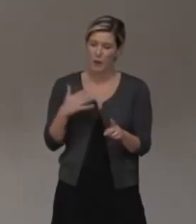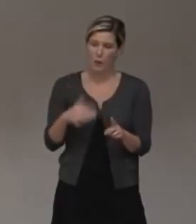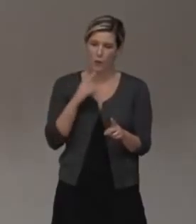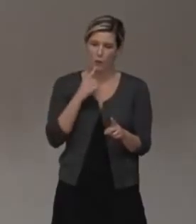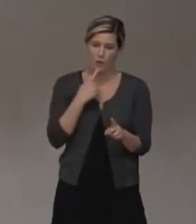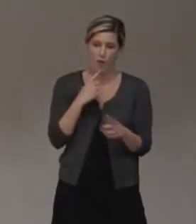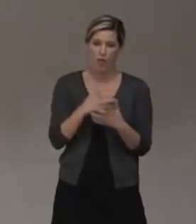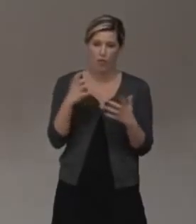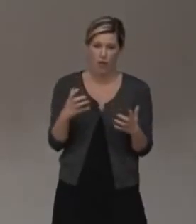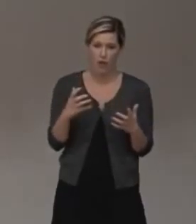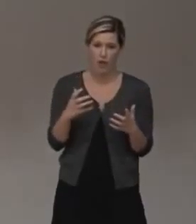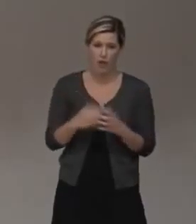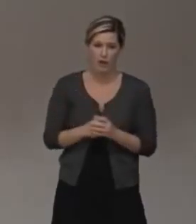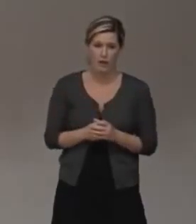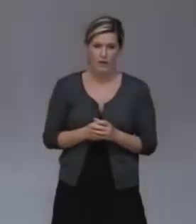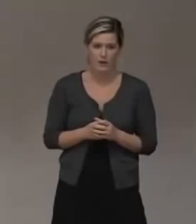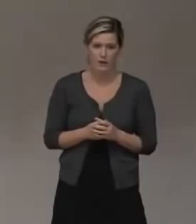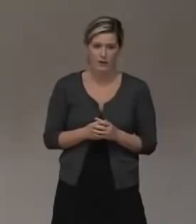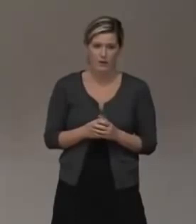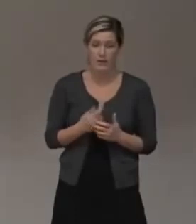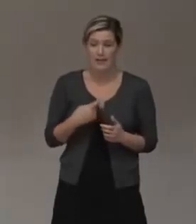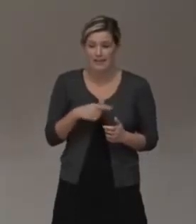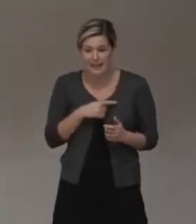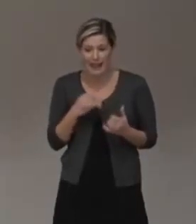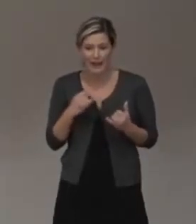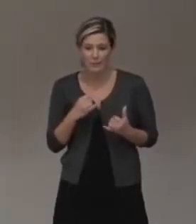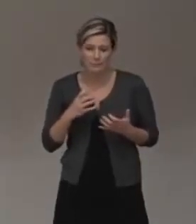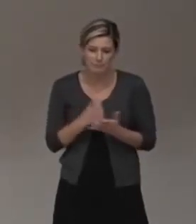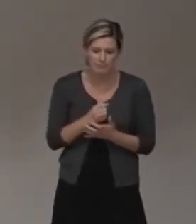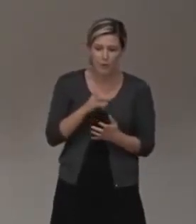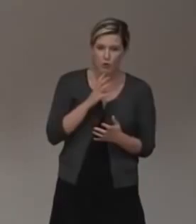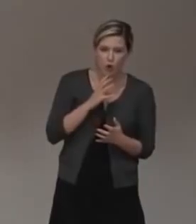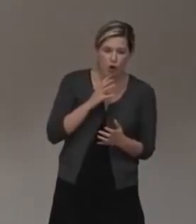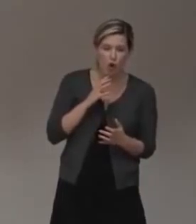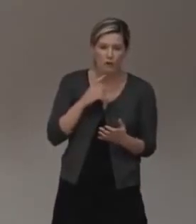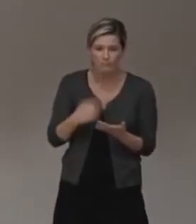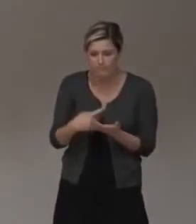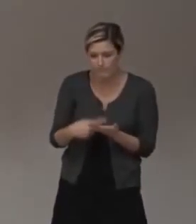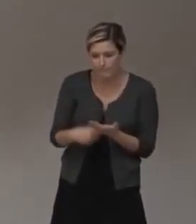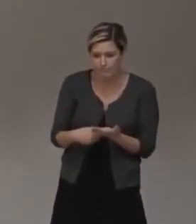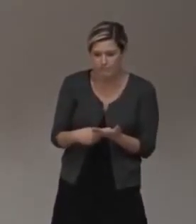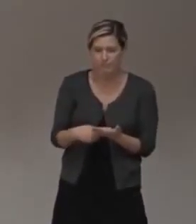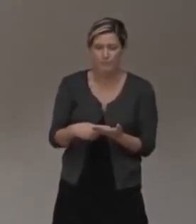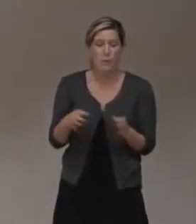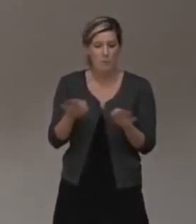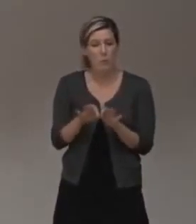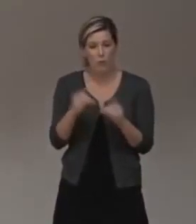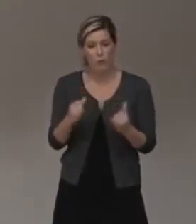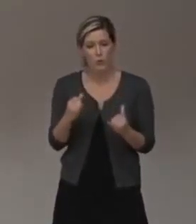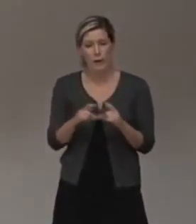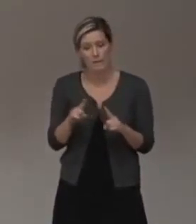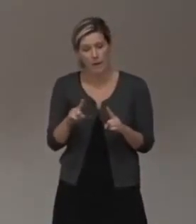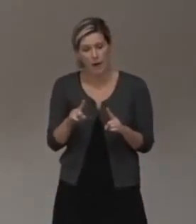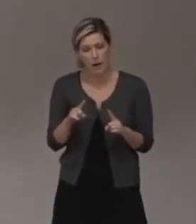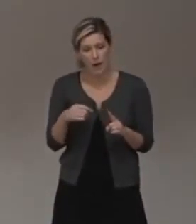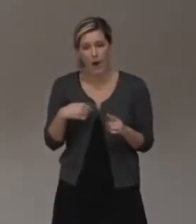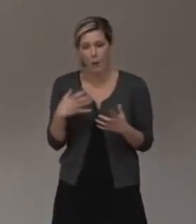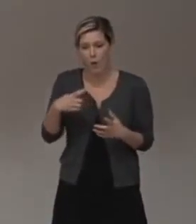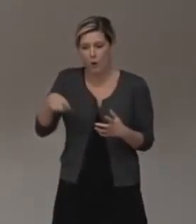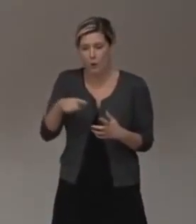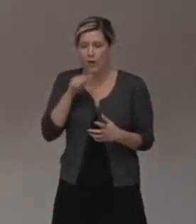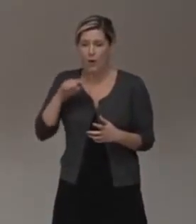we are talking, and this is a time to dialogue and bring about talk. But what I'm asking you to do is not only talk the